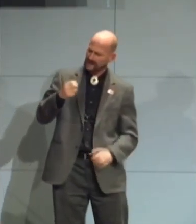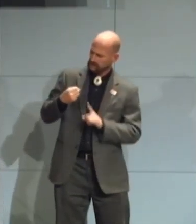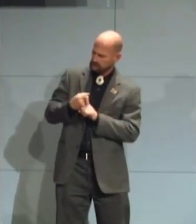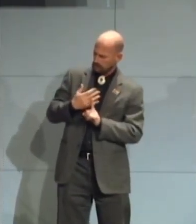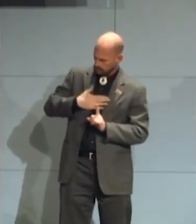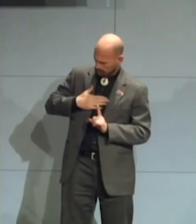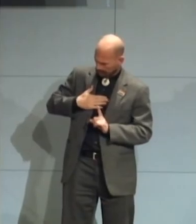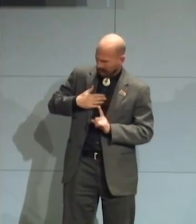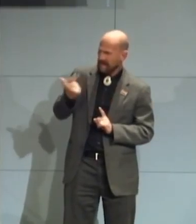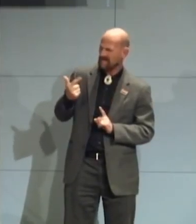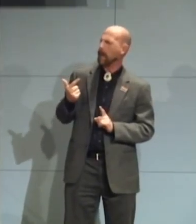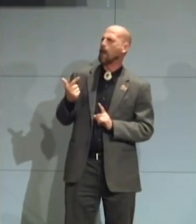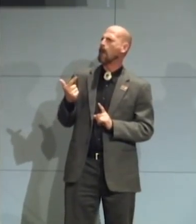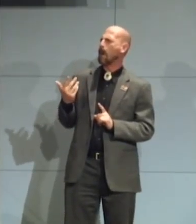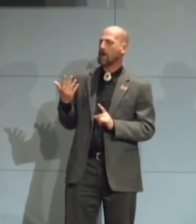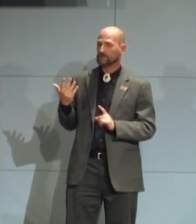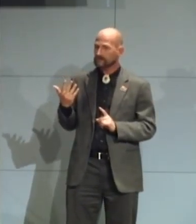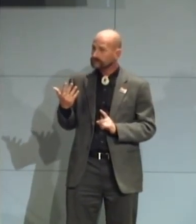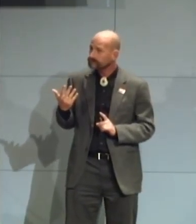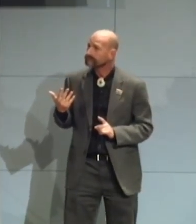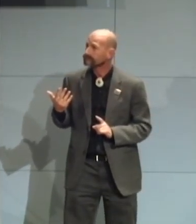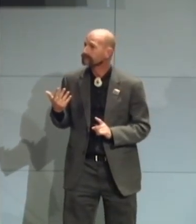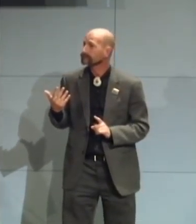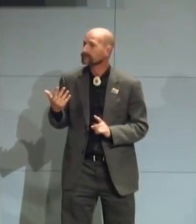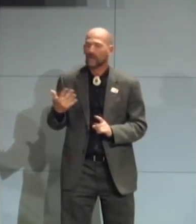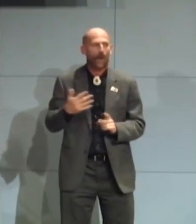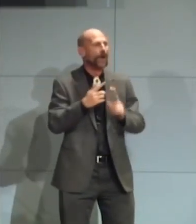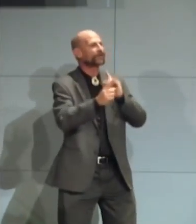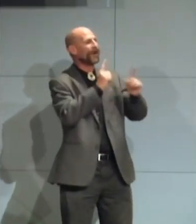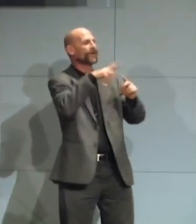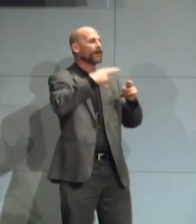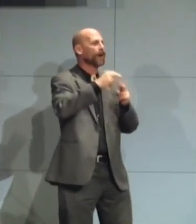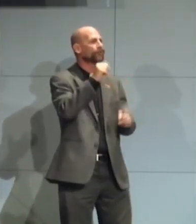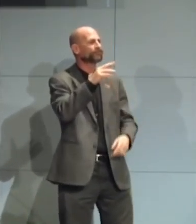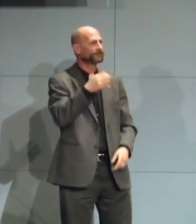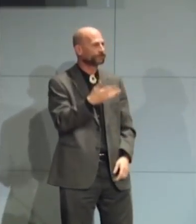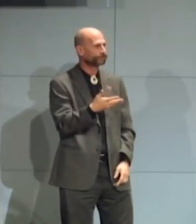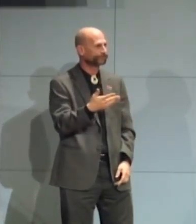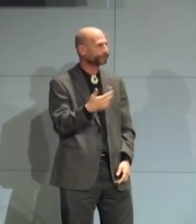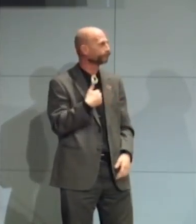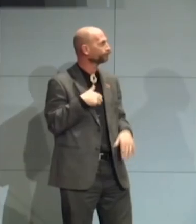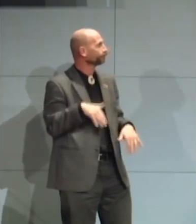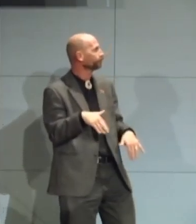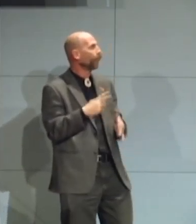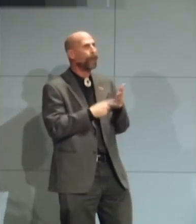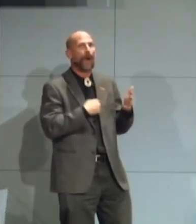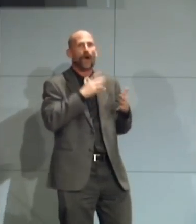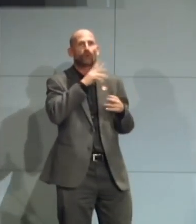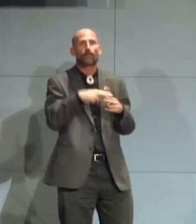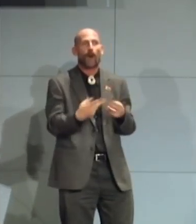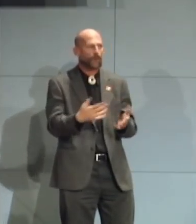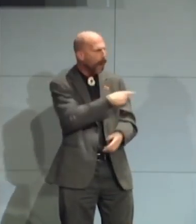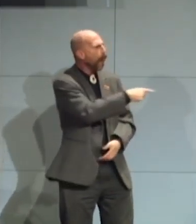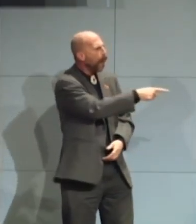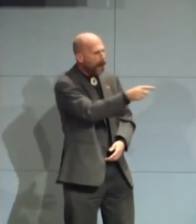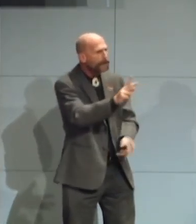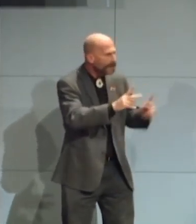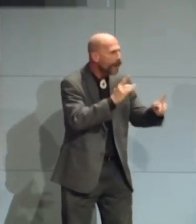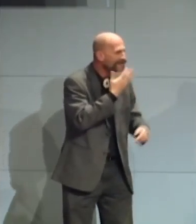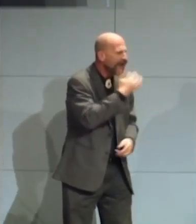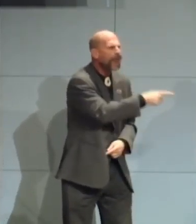this society about the experiences of the deaf, because I won't be punished for that ignorance, right? And that is part of our